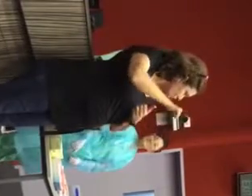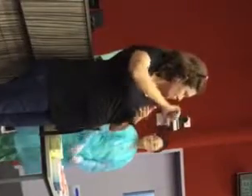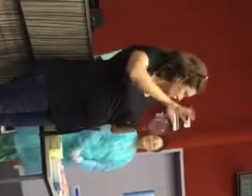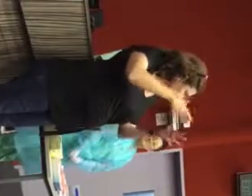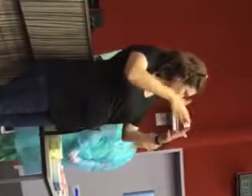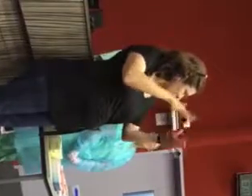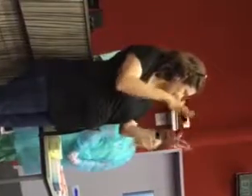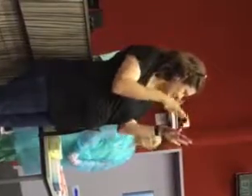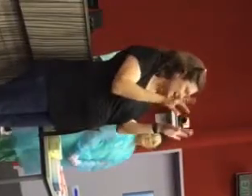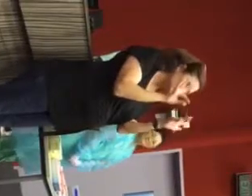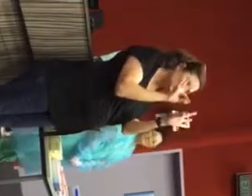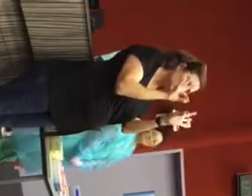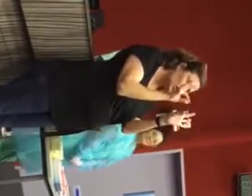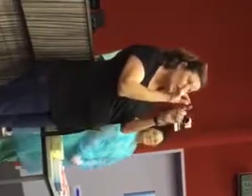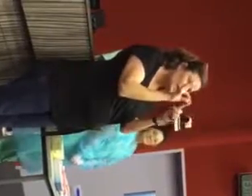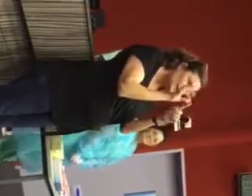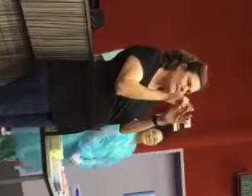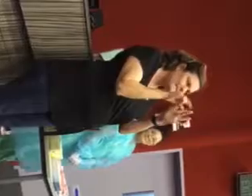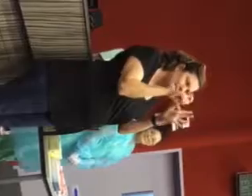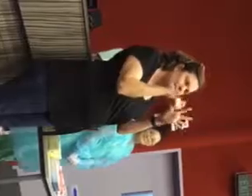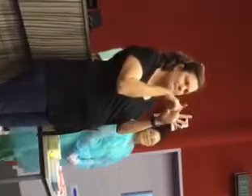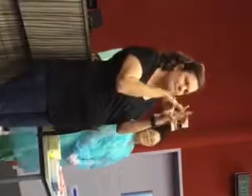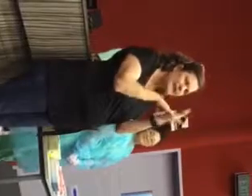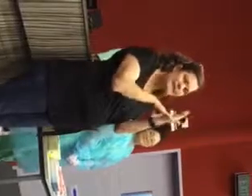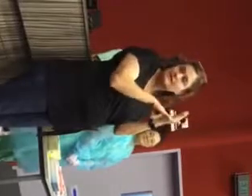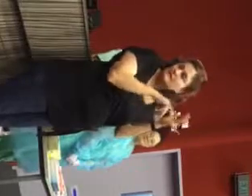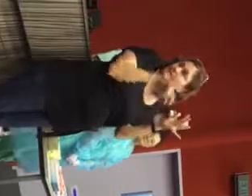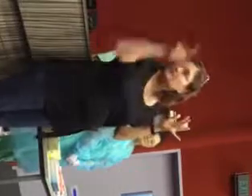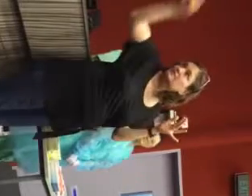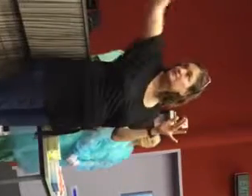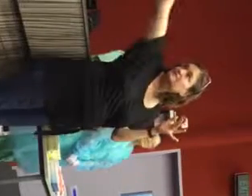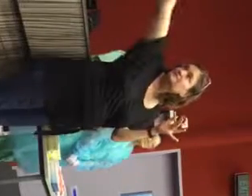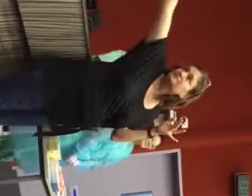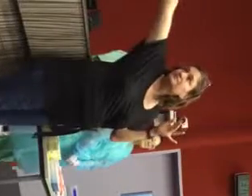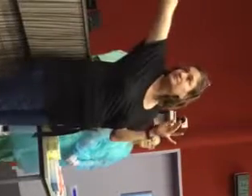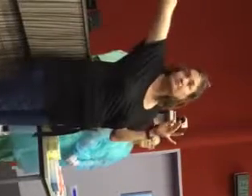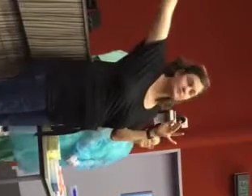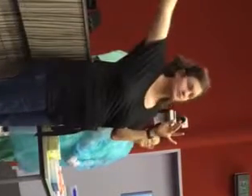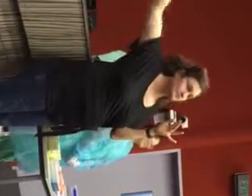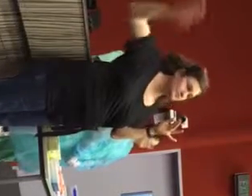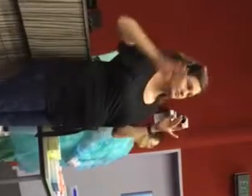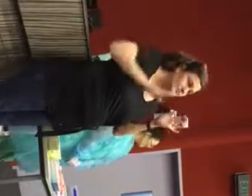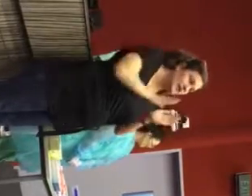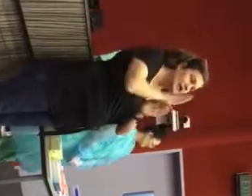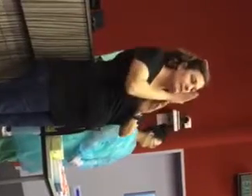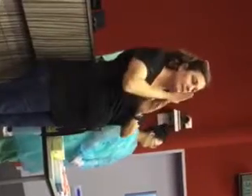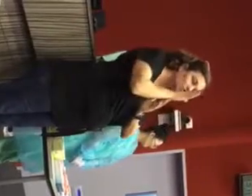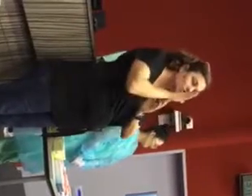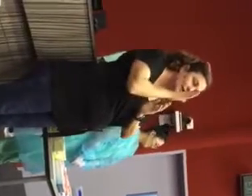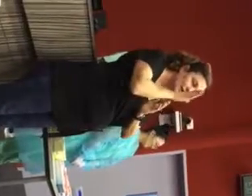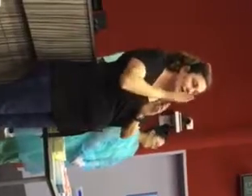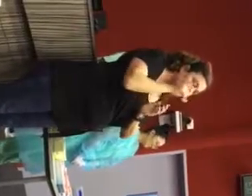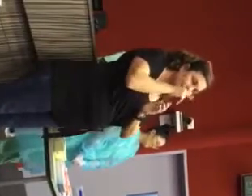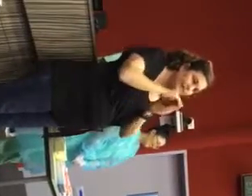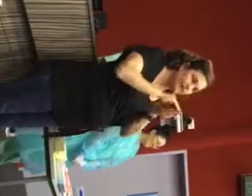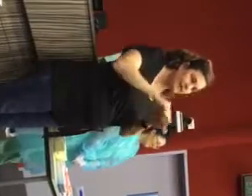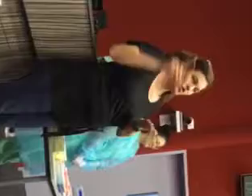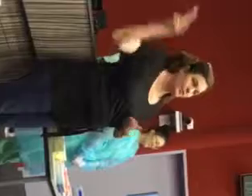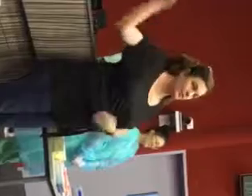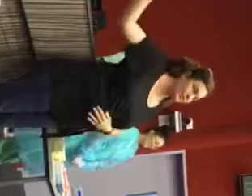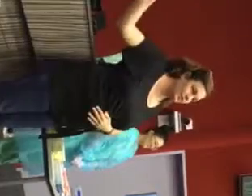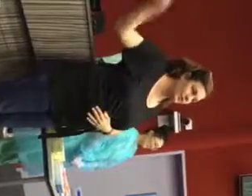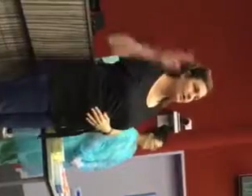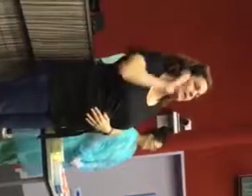TPs or whatever they might be, and there are some down there to clean in between the teeth, because that's an area that is missed when you use your